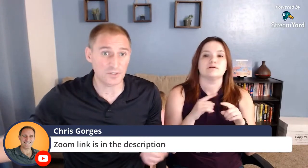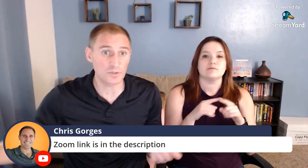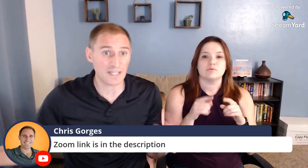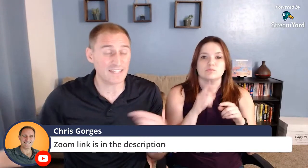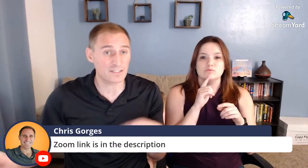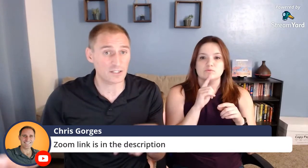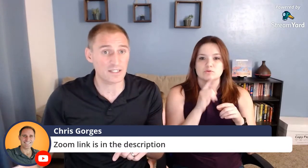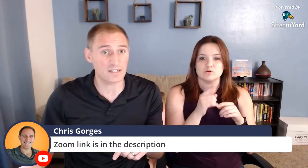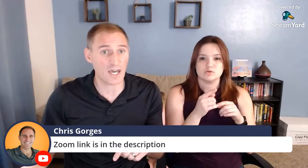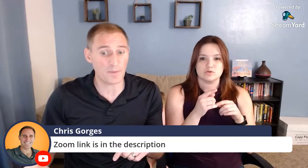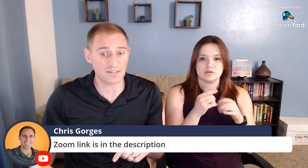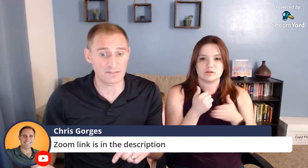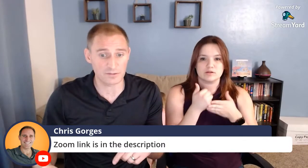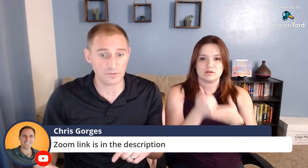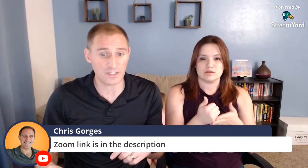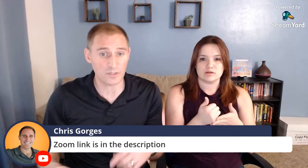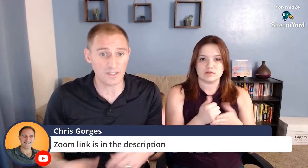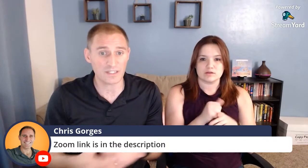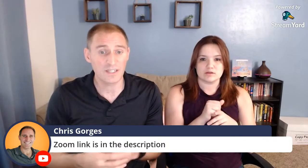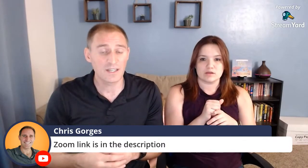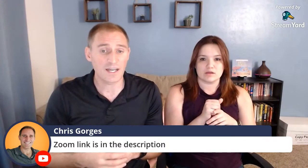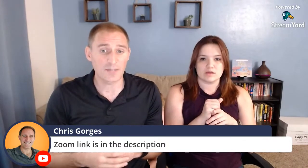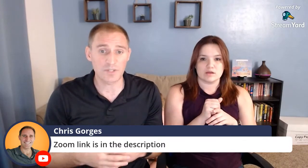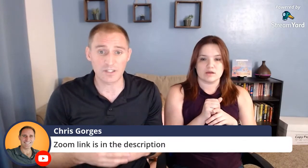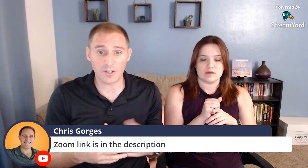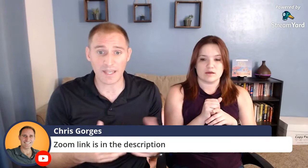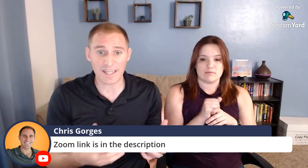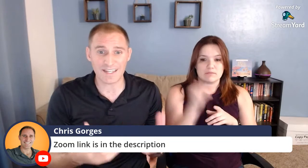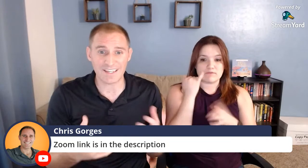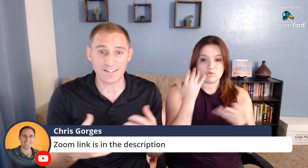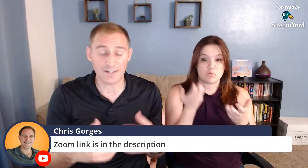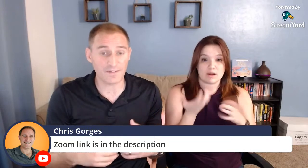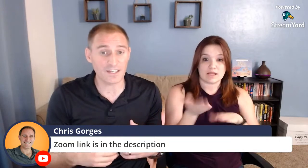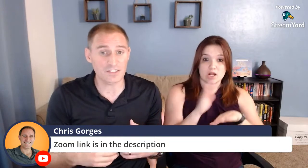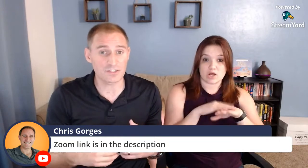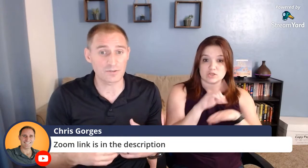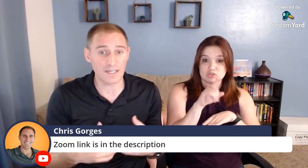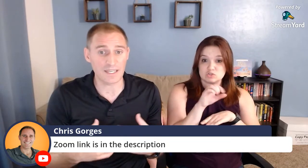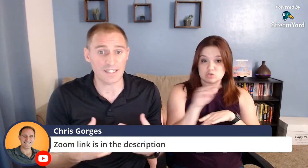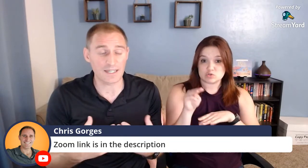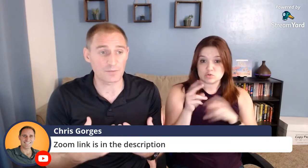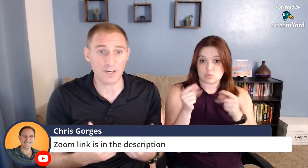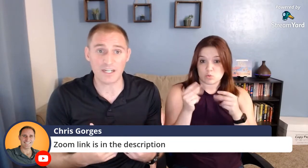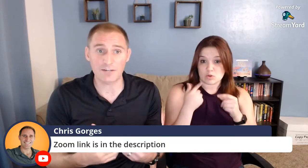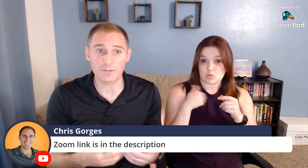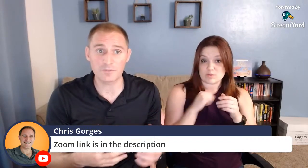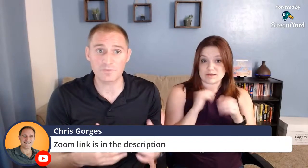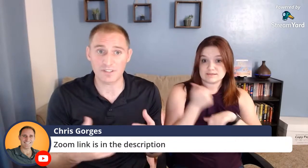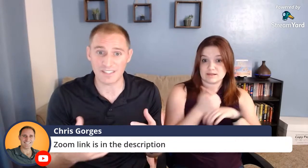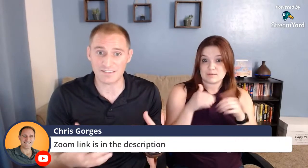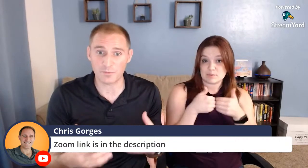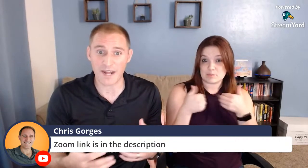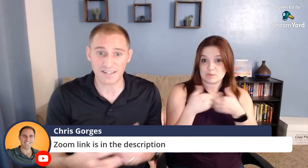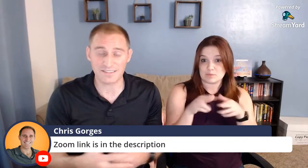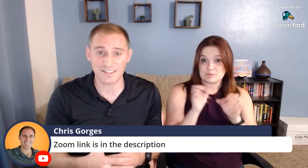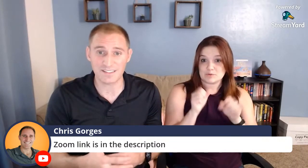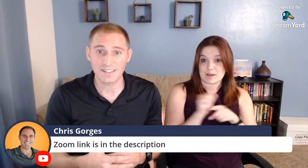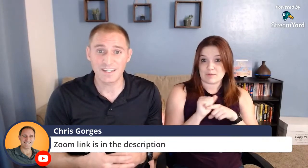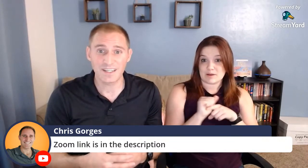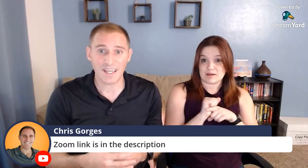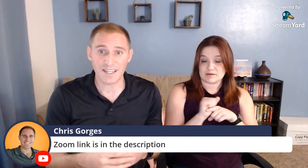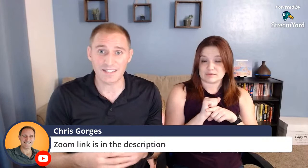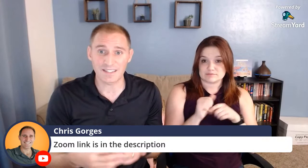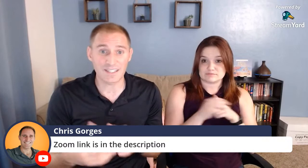again, if you would like to go ahead and hop on Zoom really quick, we can go ahead and find you a breakout room so you can get some practice